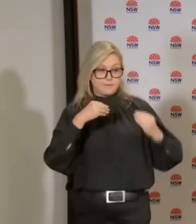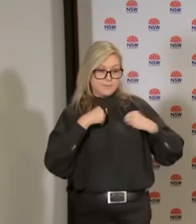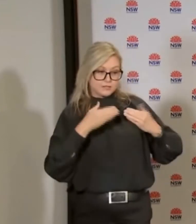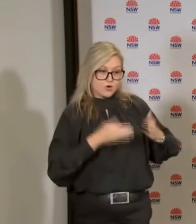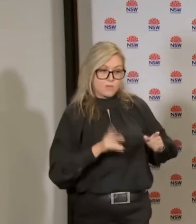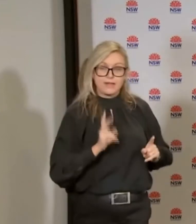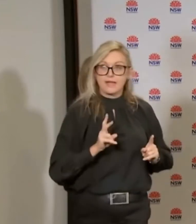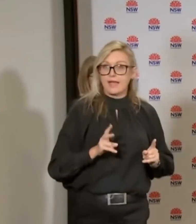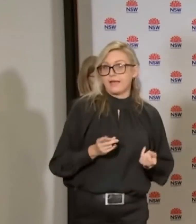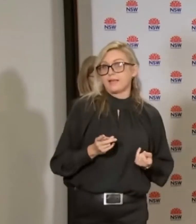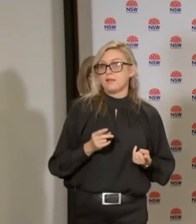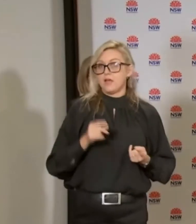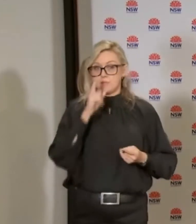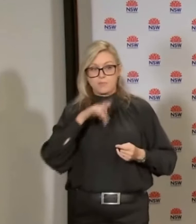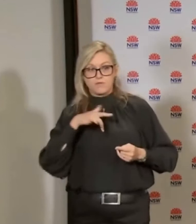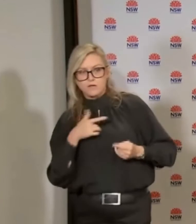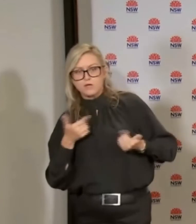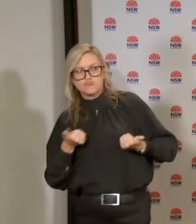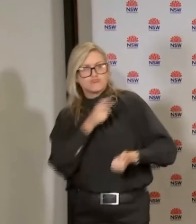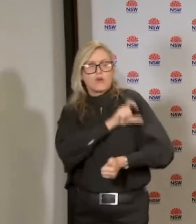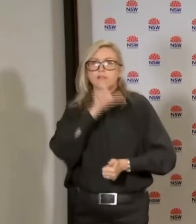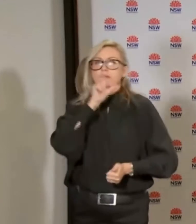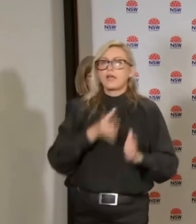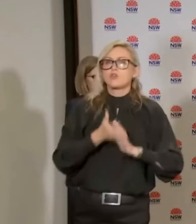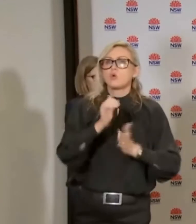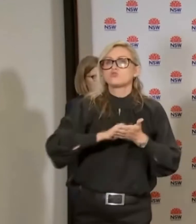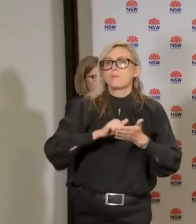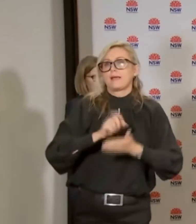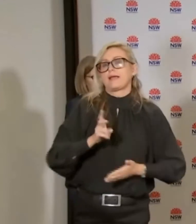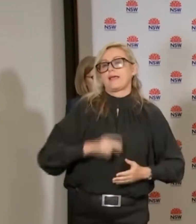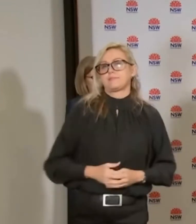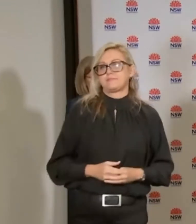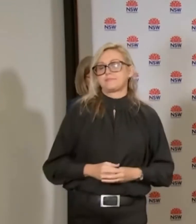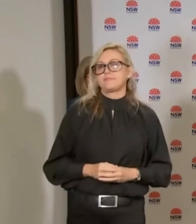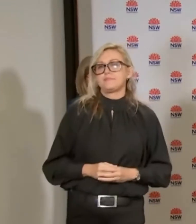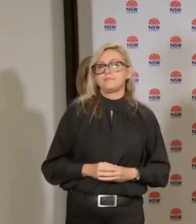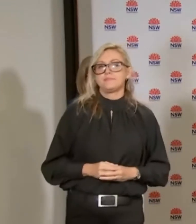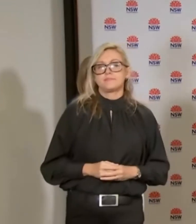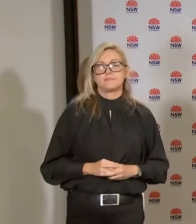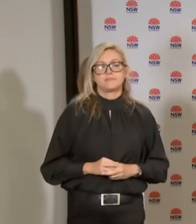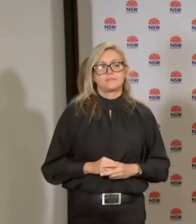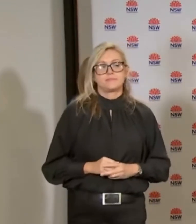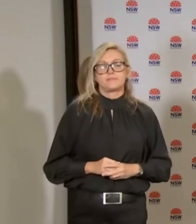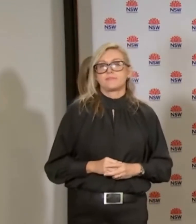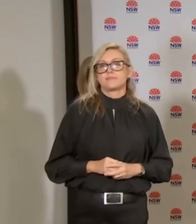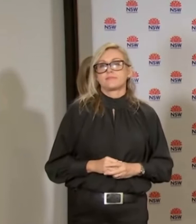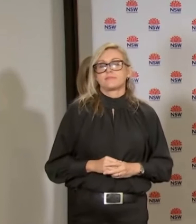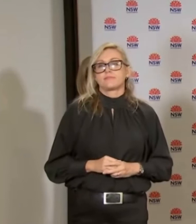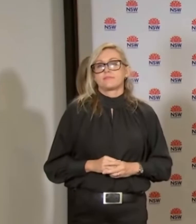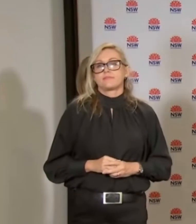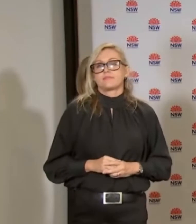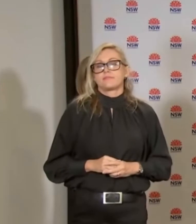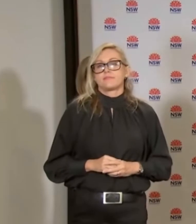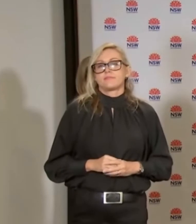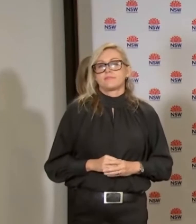consumer confidence, and that's an incredibly positive thing. The last thing I want to say about today's restrictions that are being eased is that it's